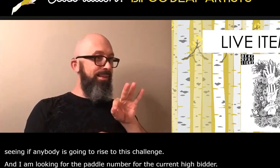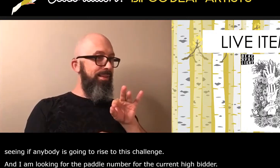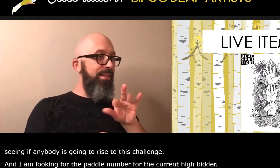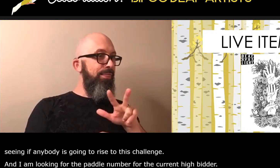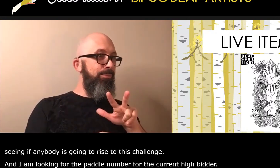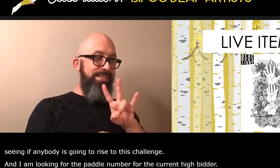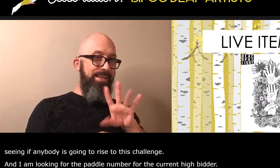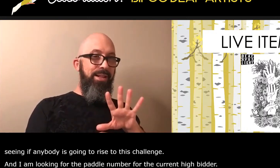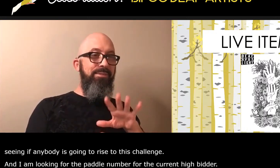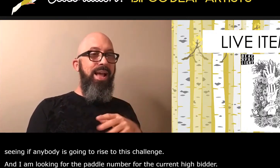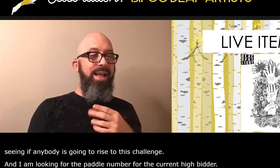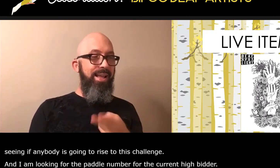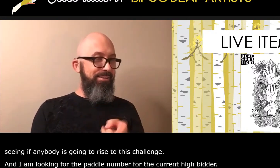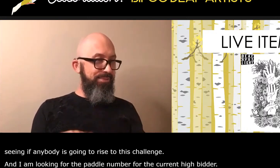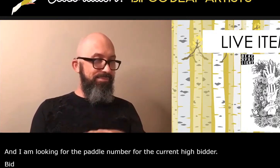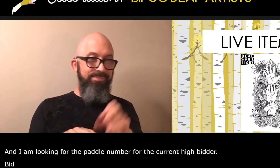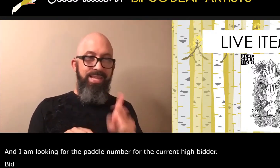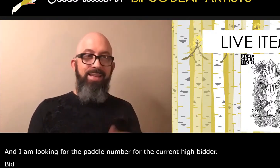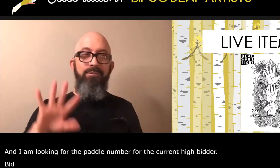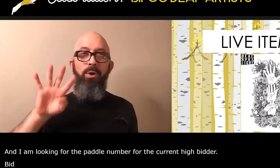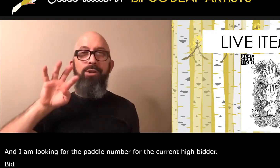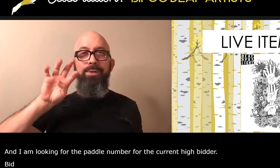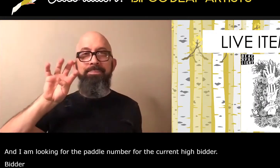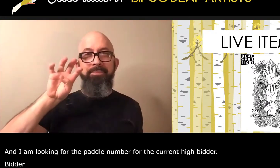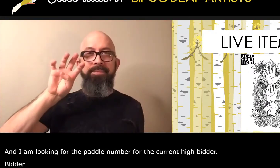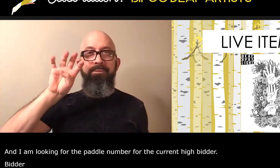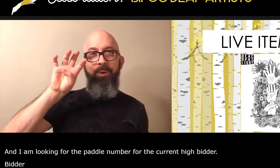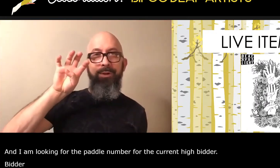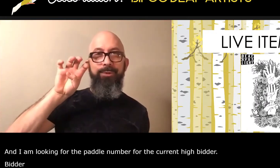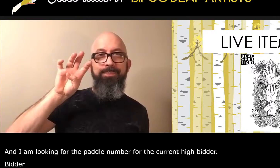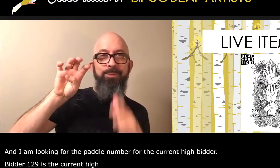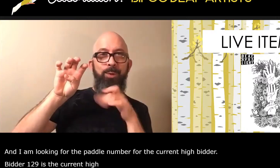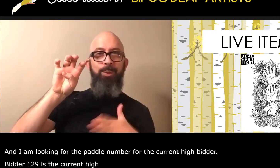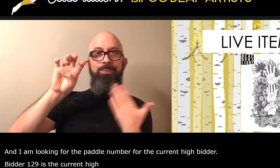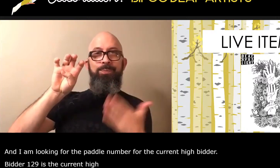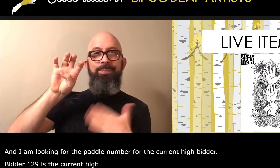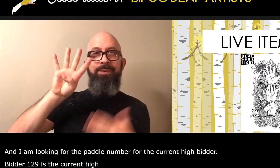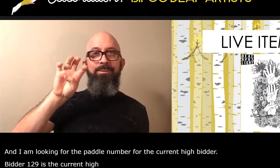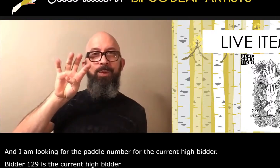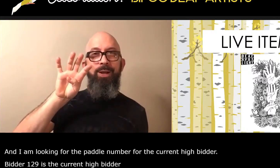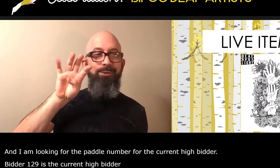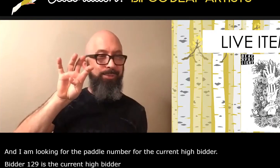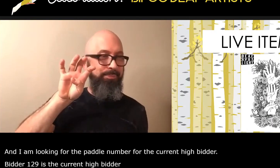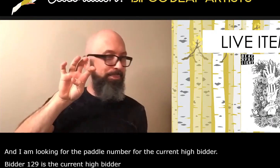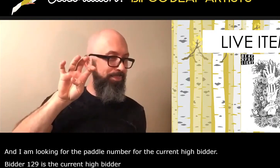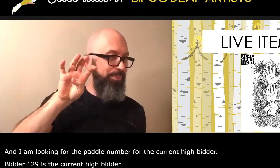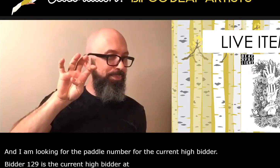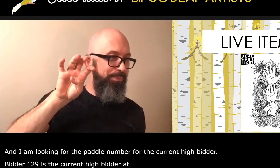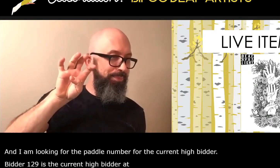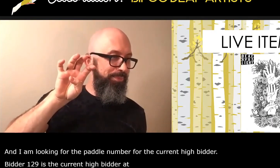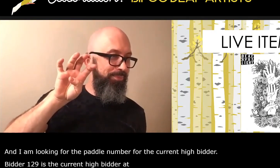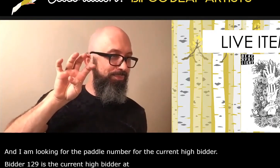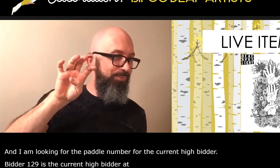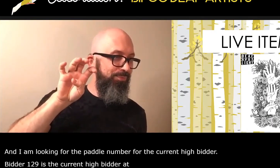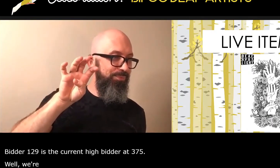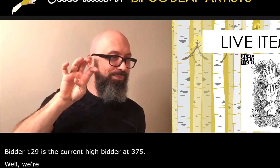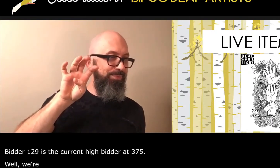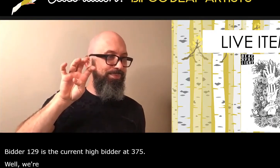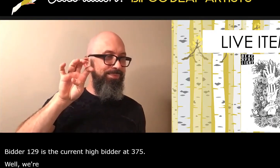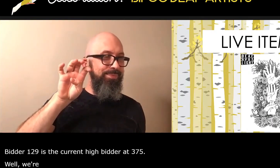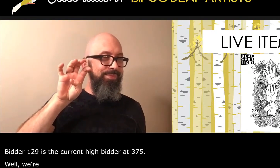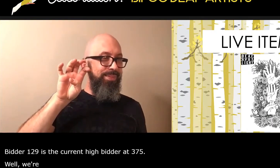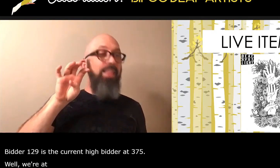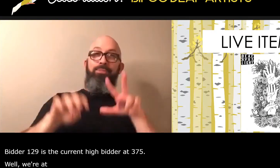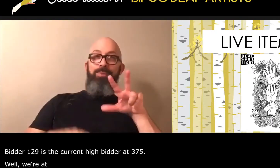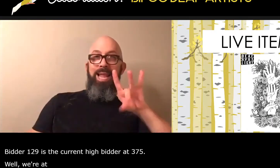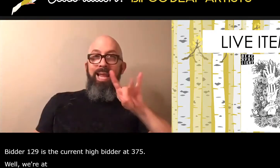Bidder 129 is the current high bidder at 375. Well, we're at 375, so now I'm going to ask for